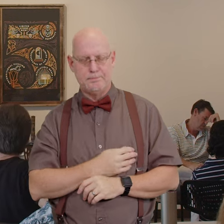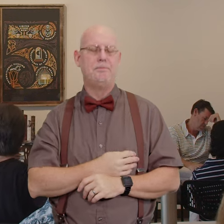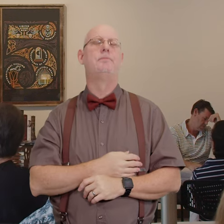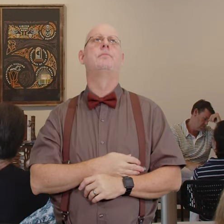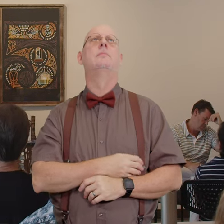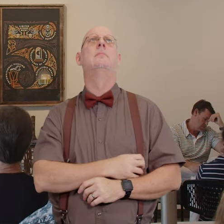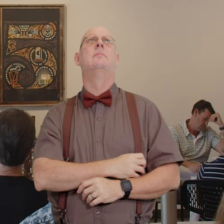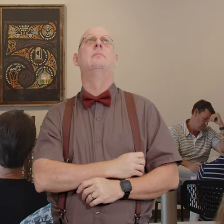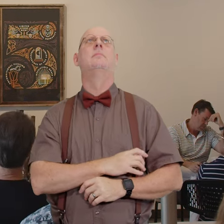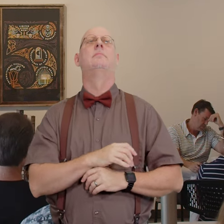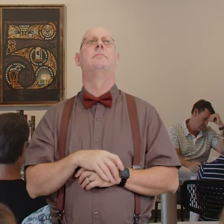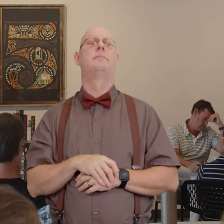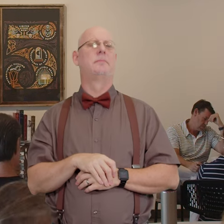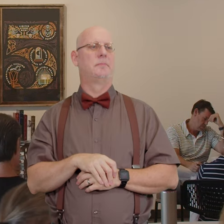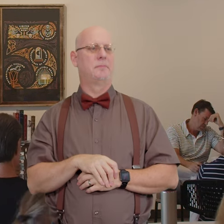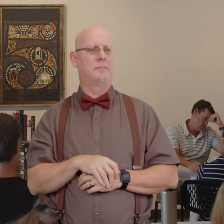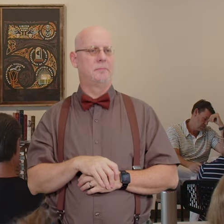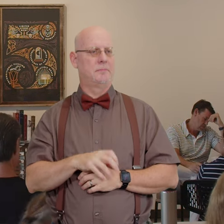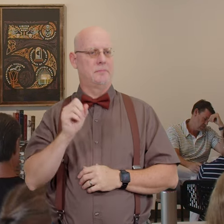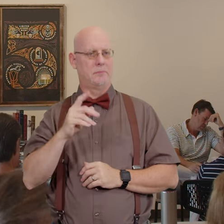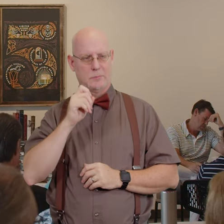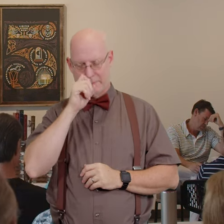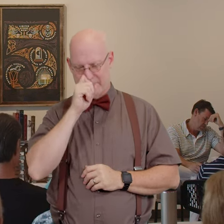wrong. Okay?